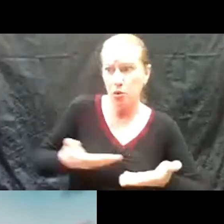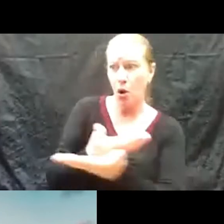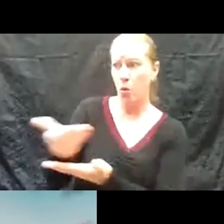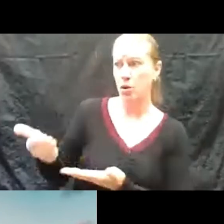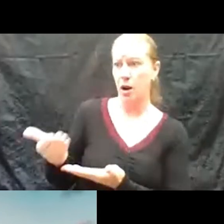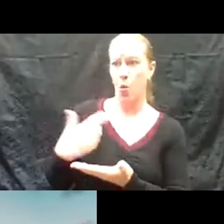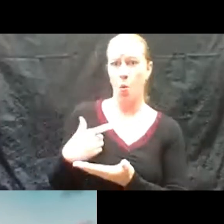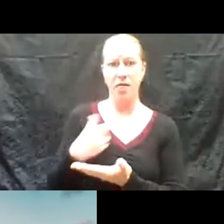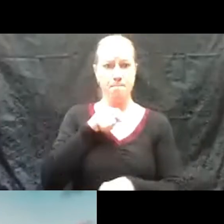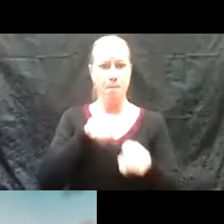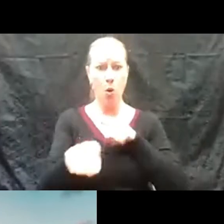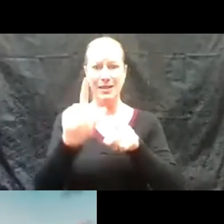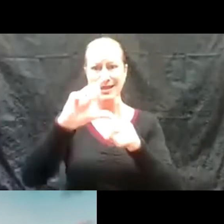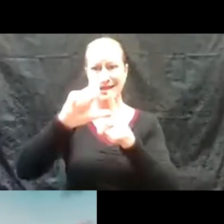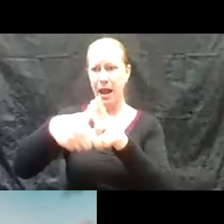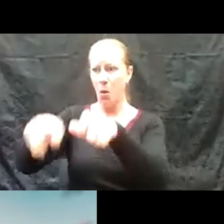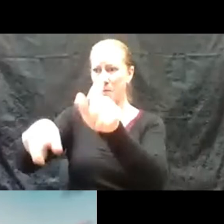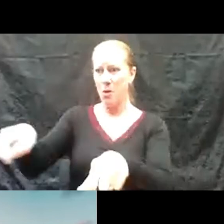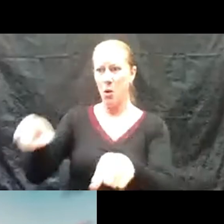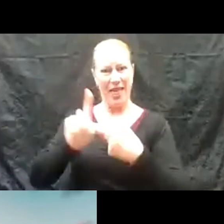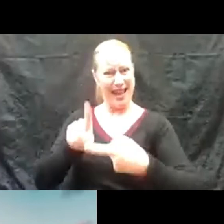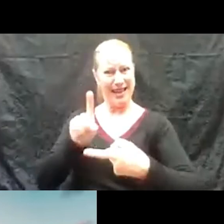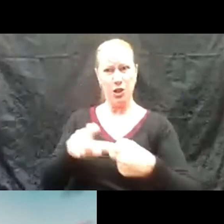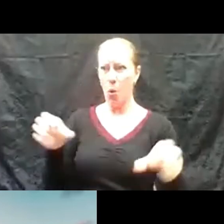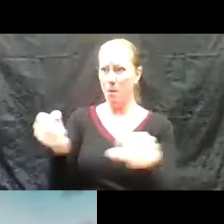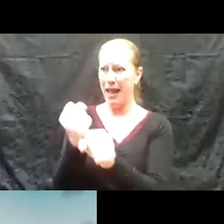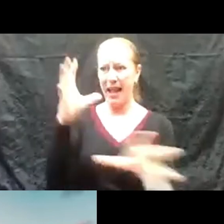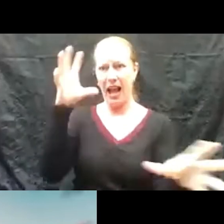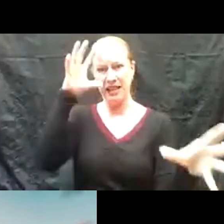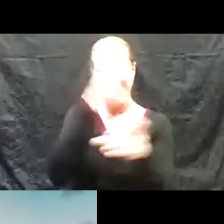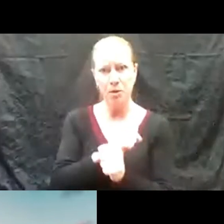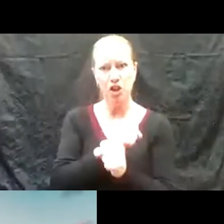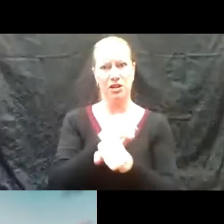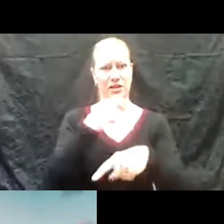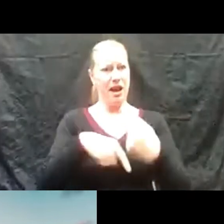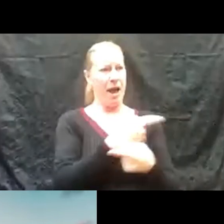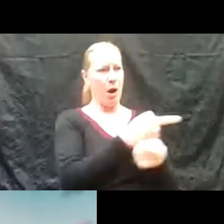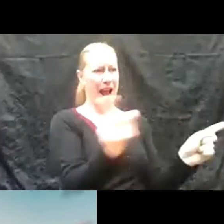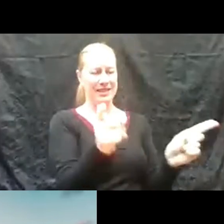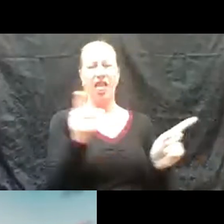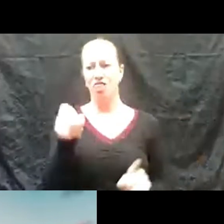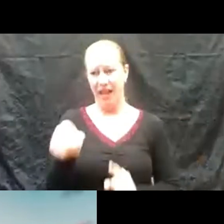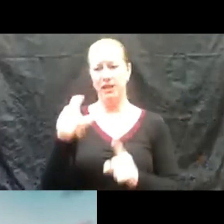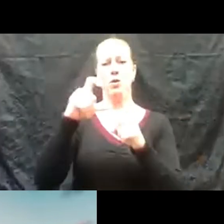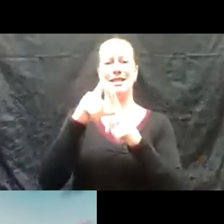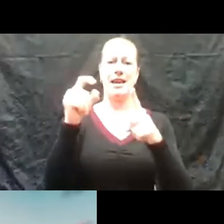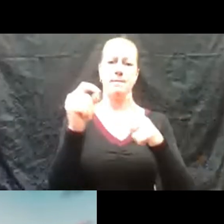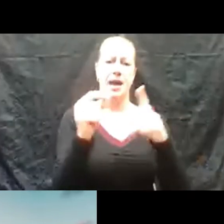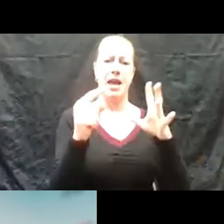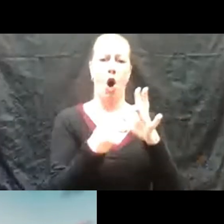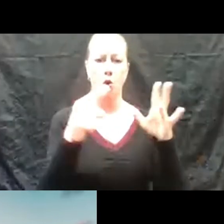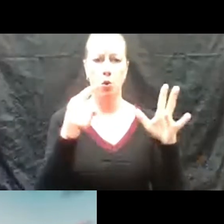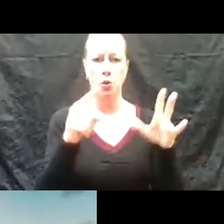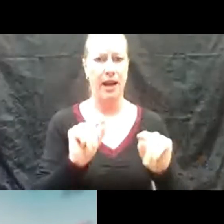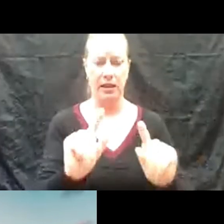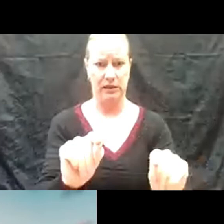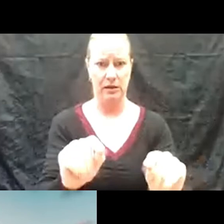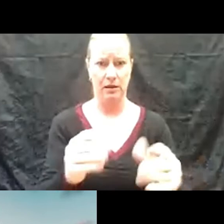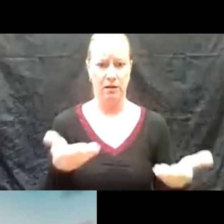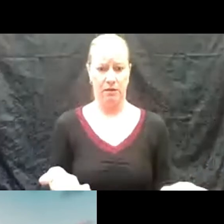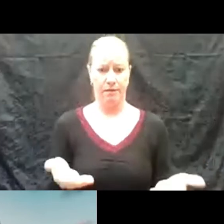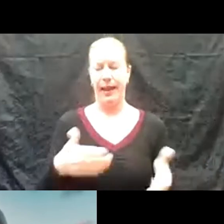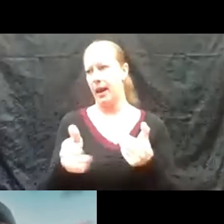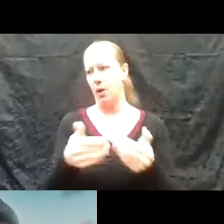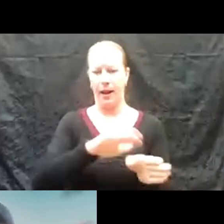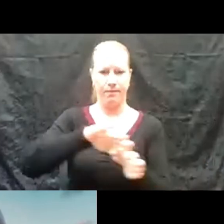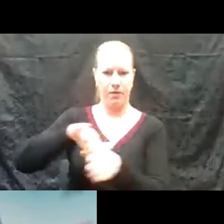the bulk of us, they're still making assumptions about many of us, which is what the DPO does. Anyway, that's just, you